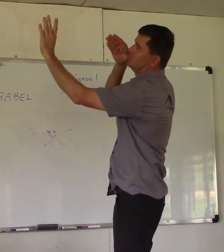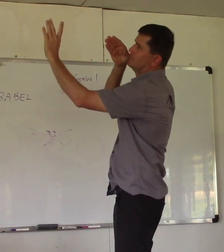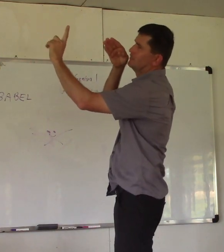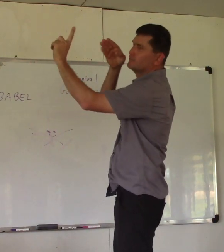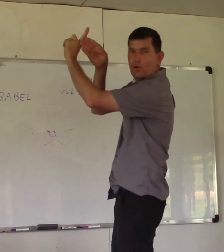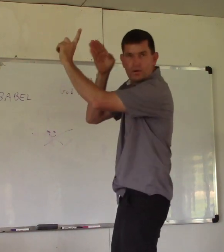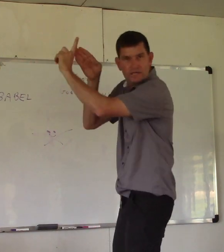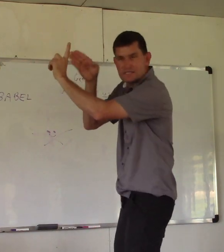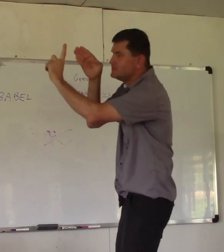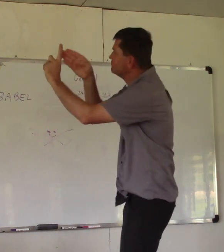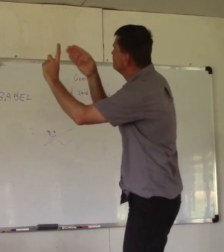Focus.